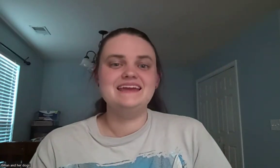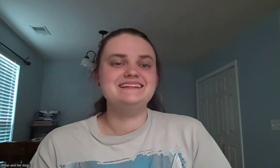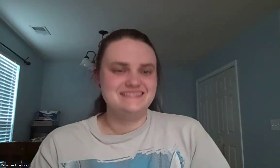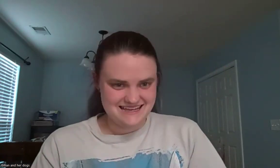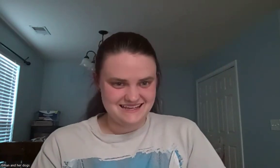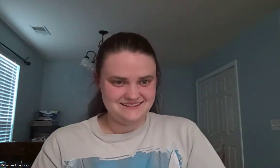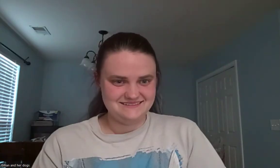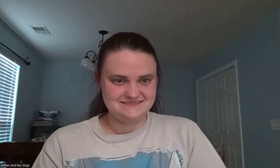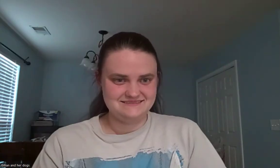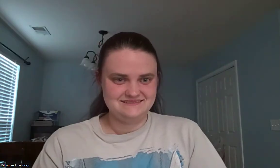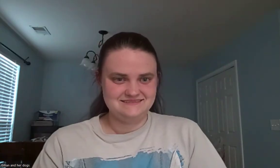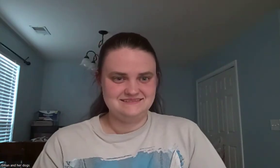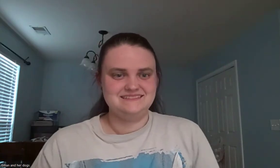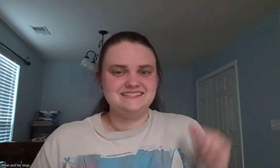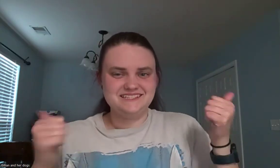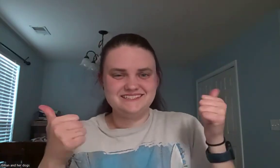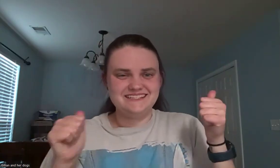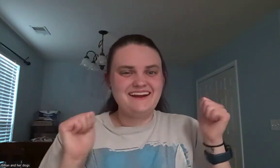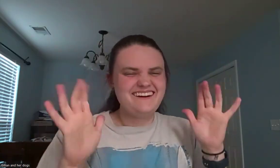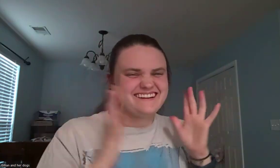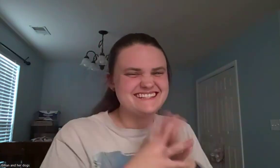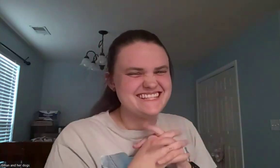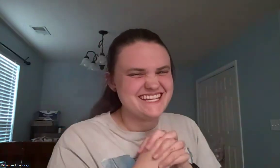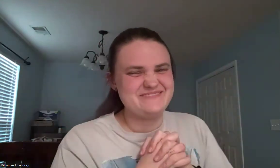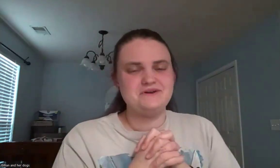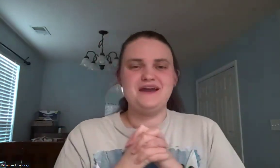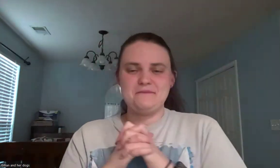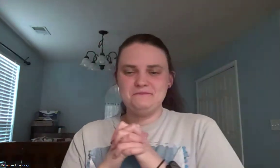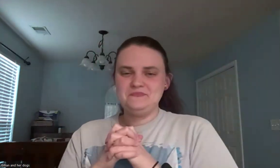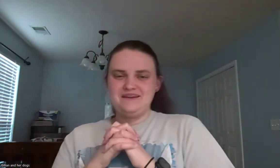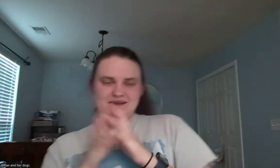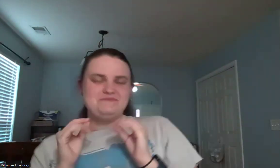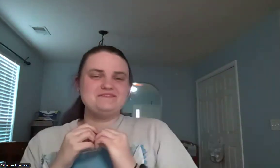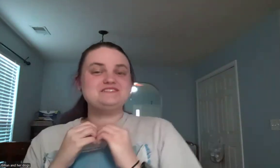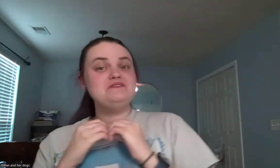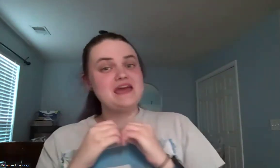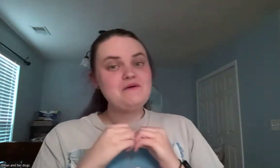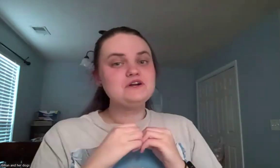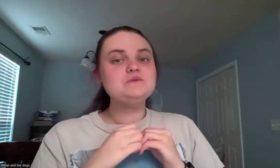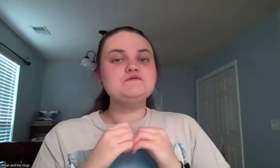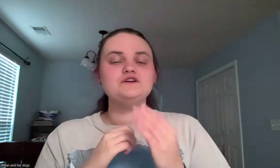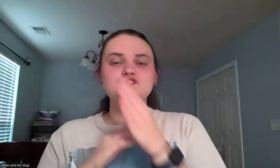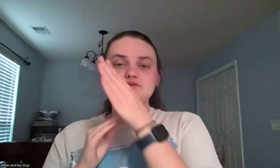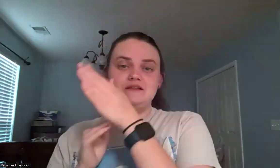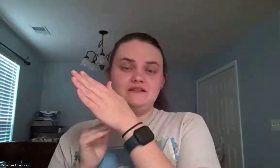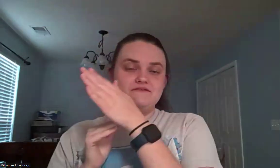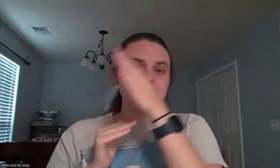and 10. Good. Awesome. Okay. All right, perfect. So now we're going to move on to 11